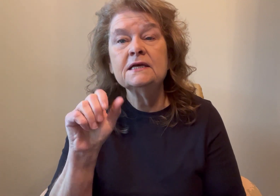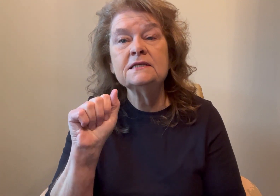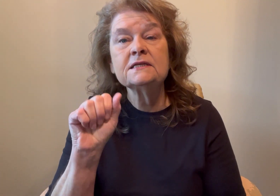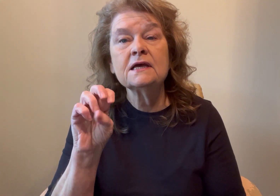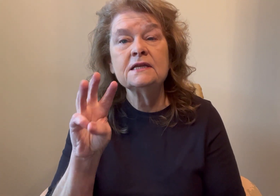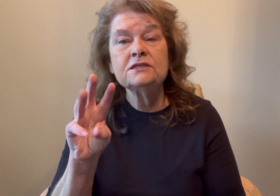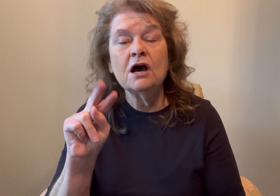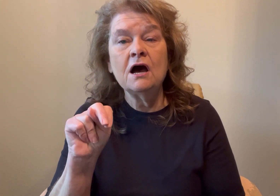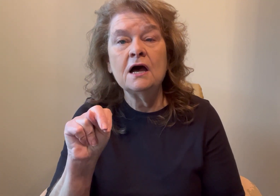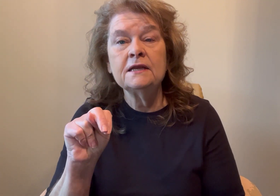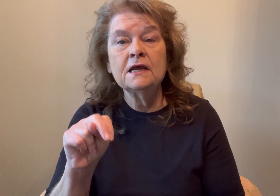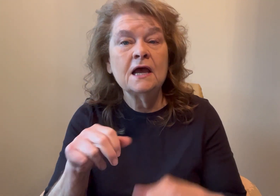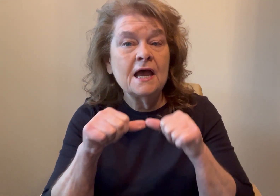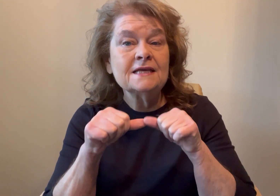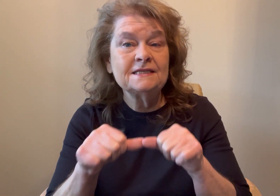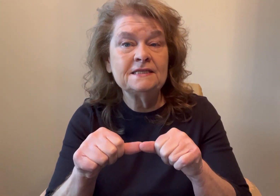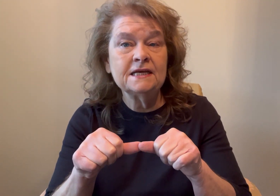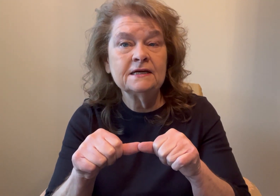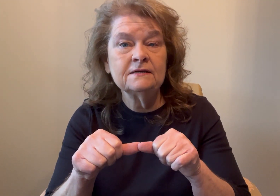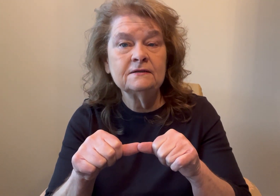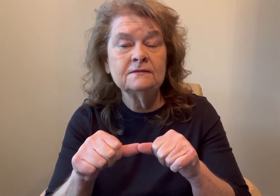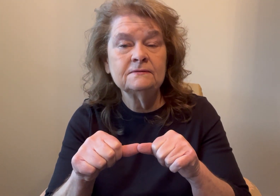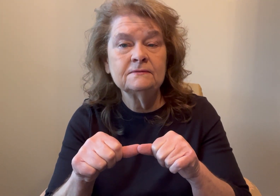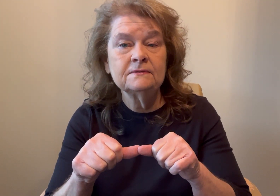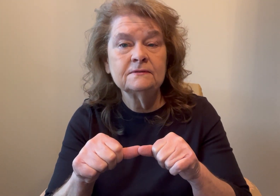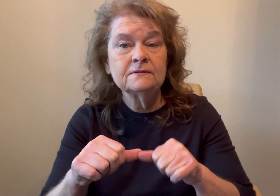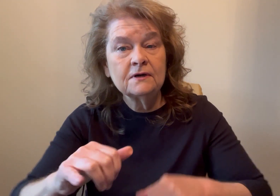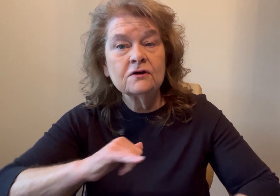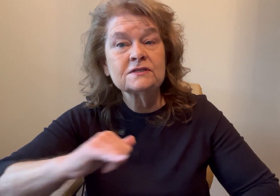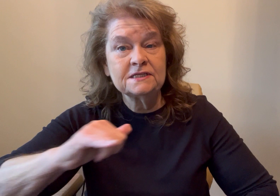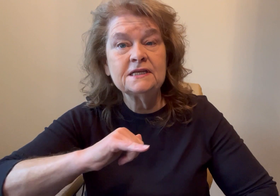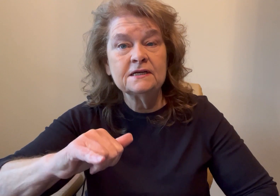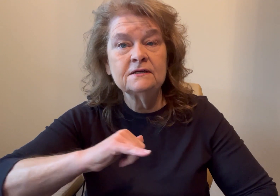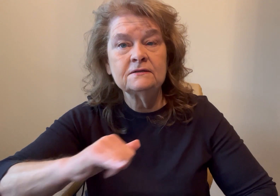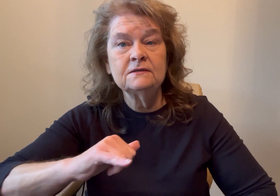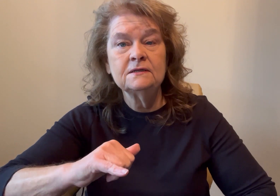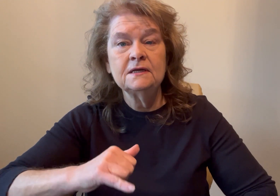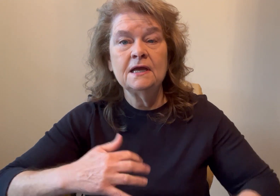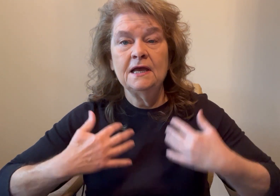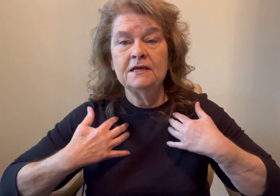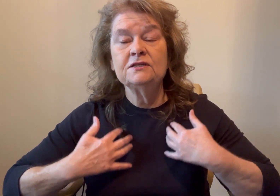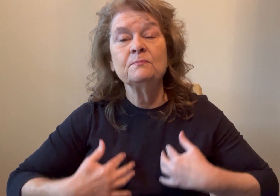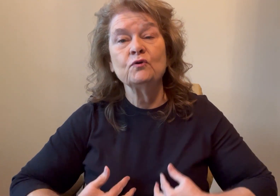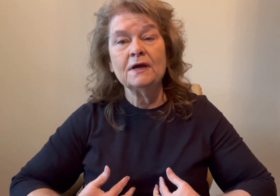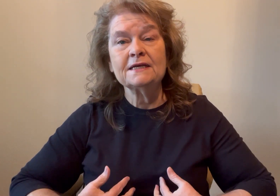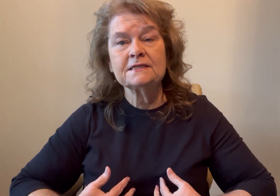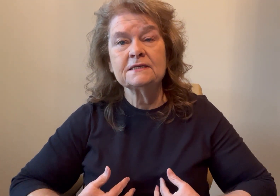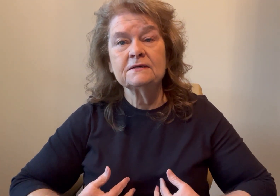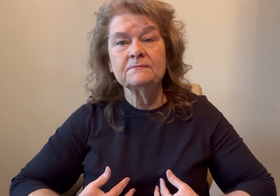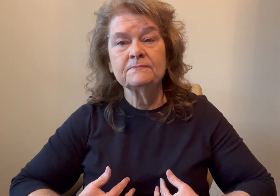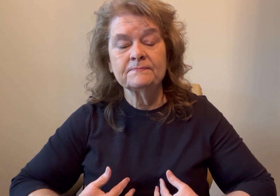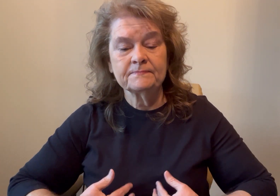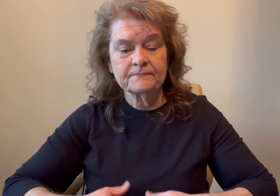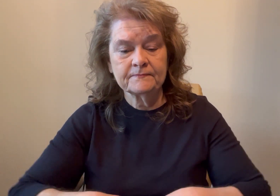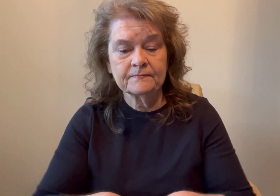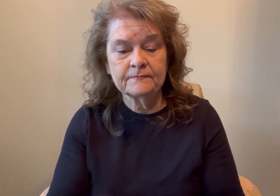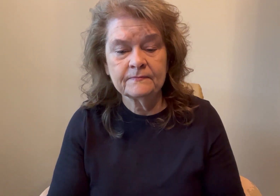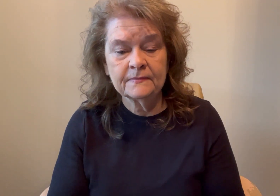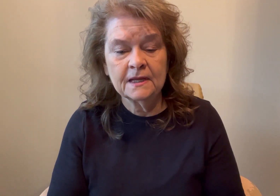Is Don still or still depressed?